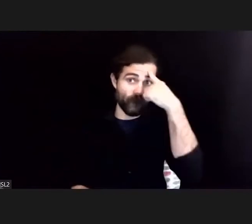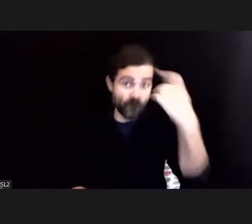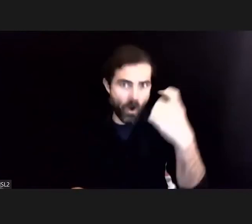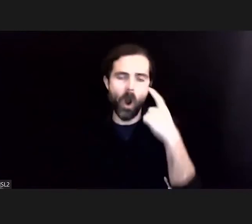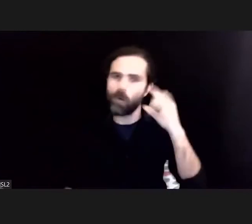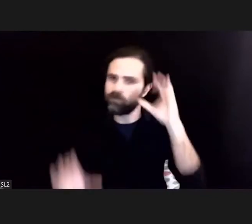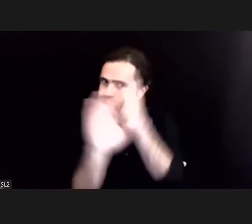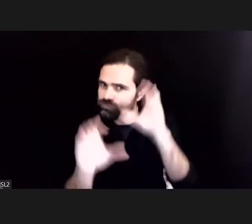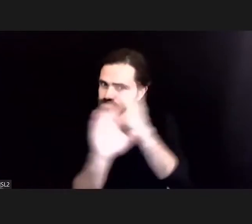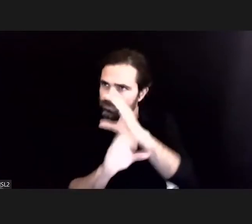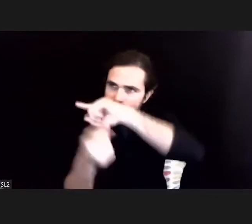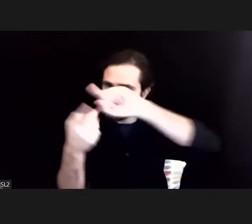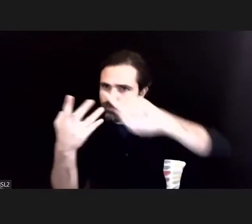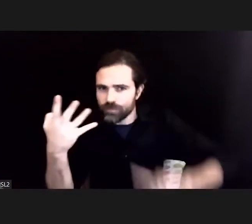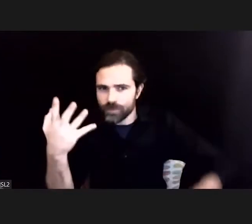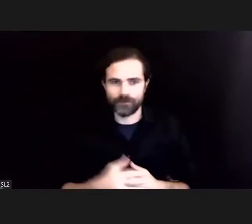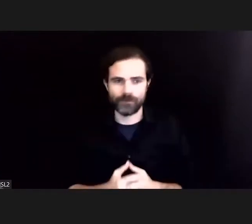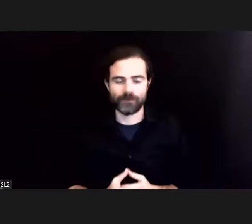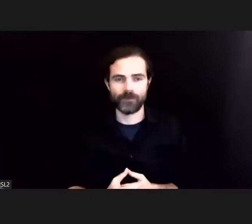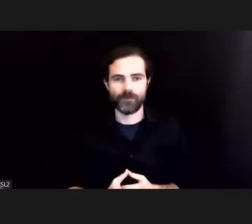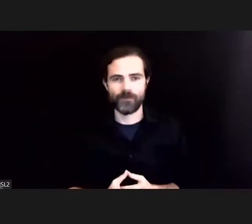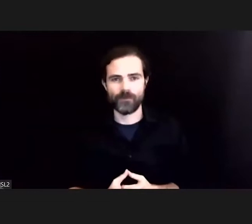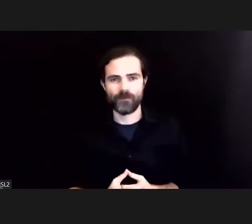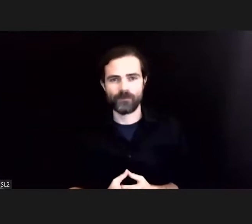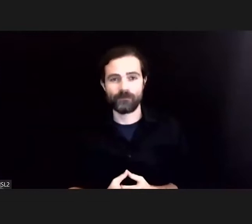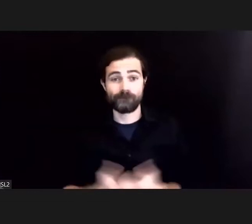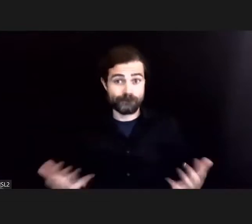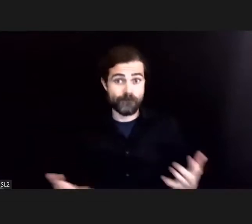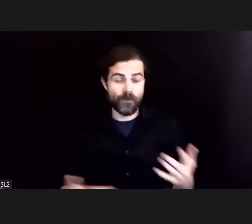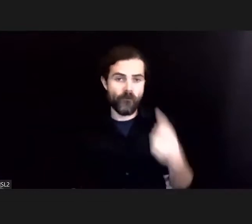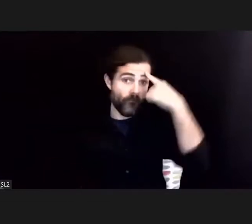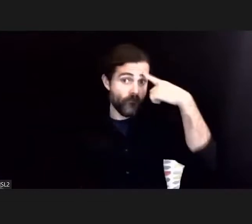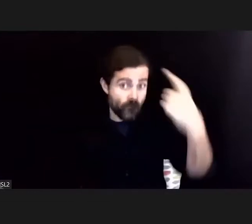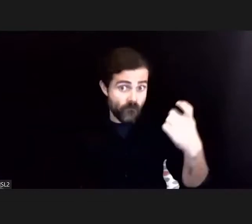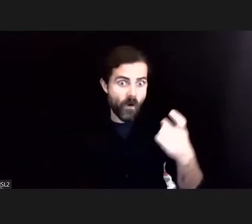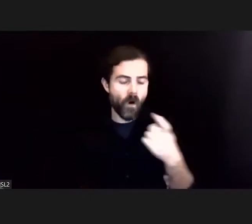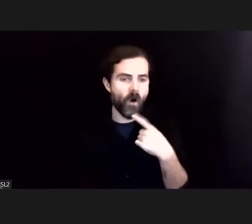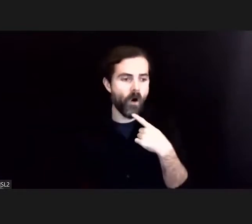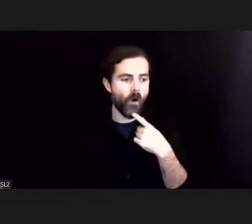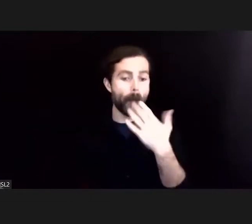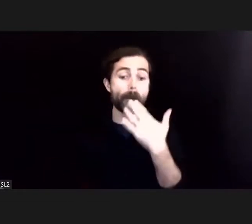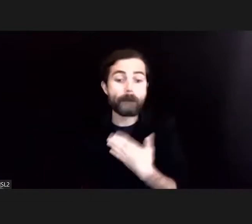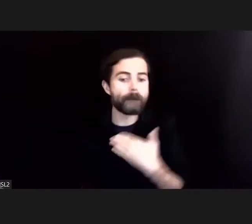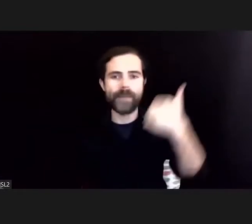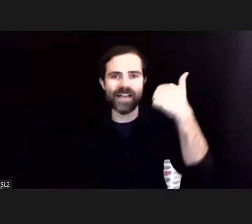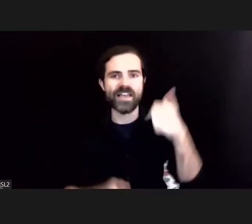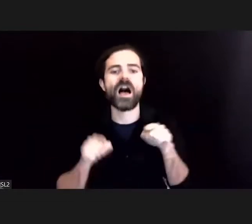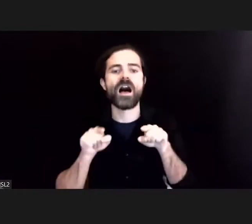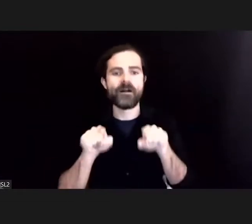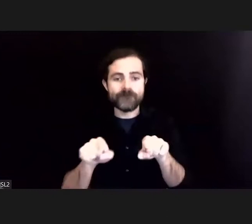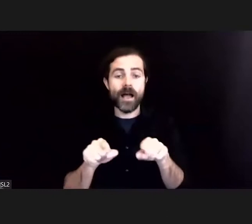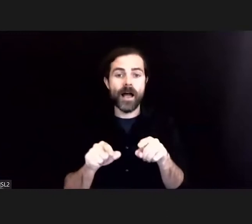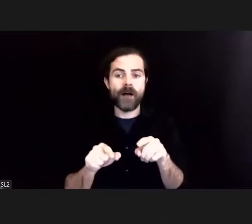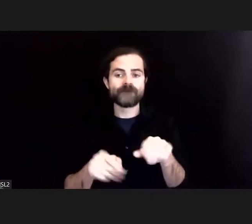this feature goes beyond the scope of the project, in order to improve the performance of our algorithm, it is allowed to include projects